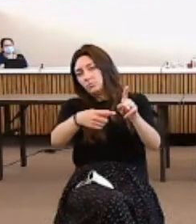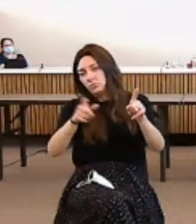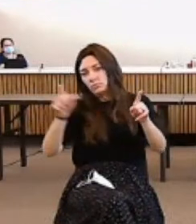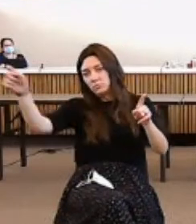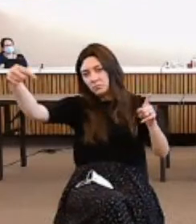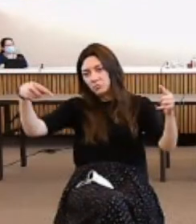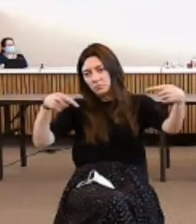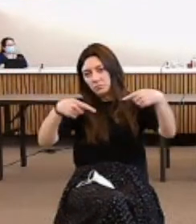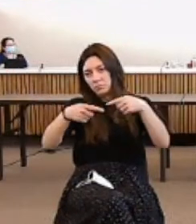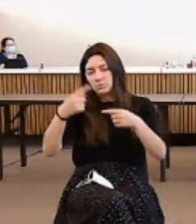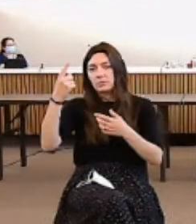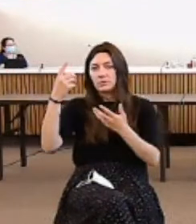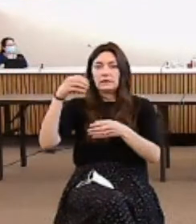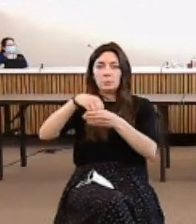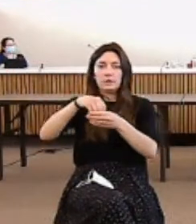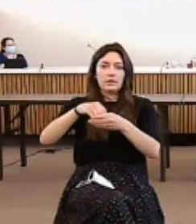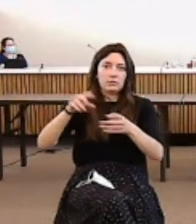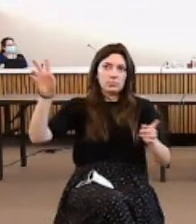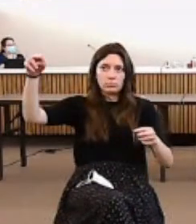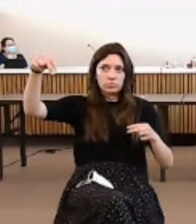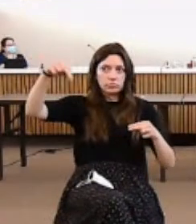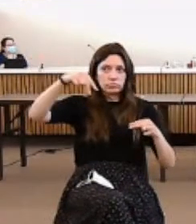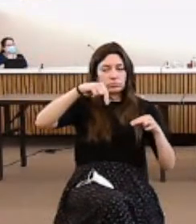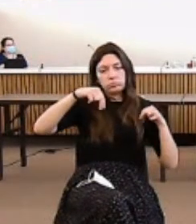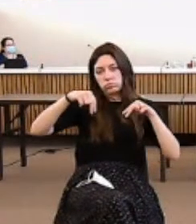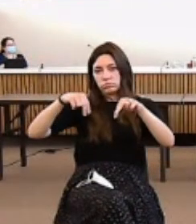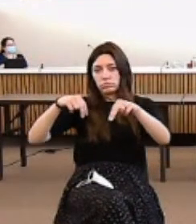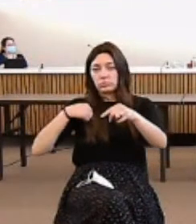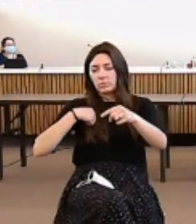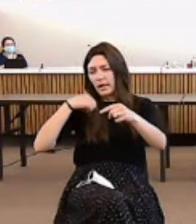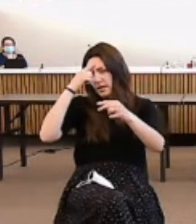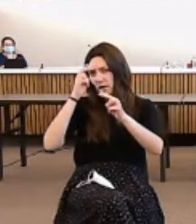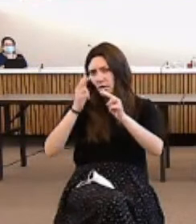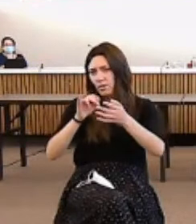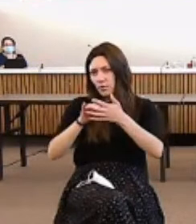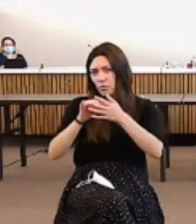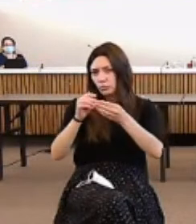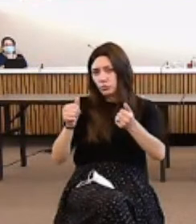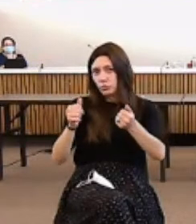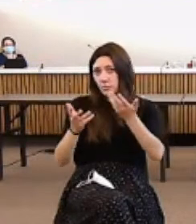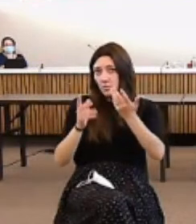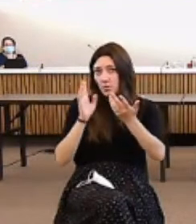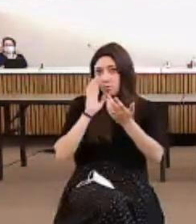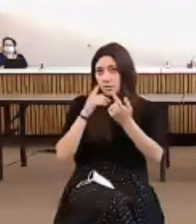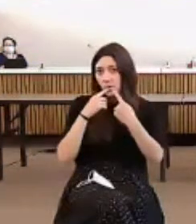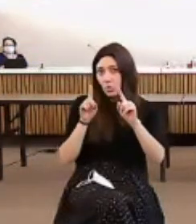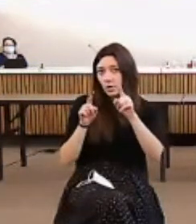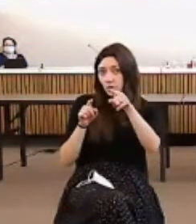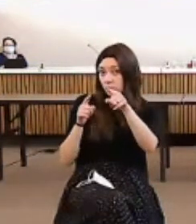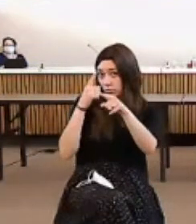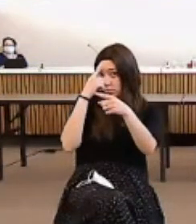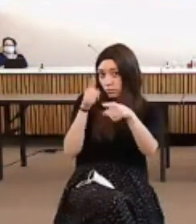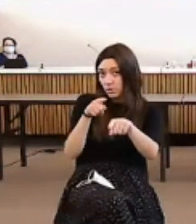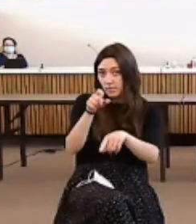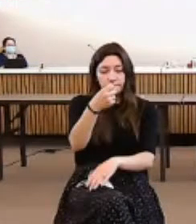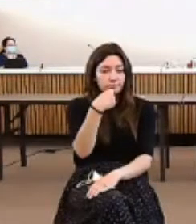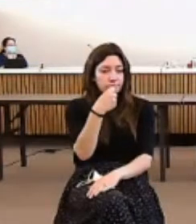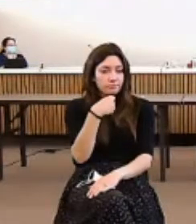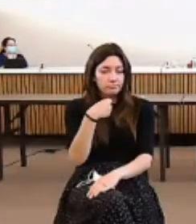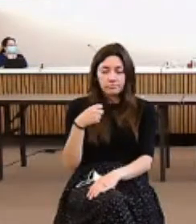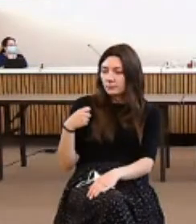sidewalks, I think either of those solutions, do you agree either of those solutions would be fine? I agree. You know, again, at the neighborhood